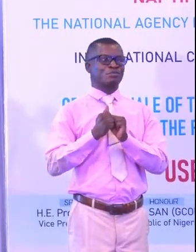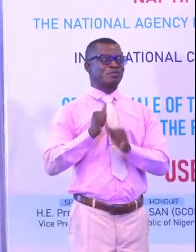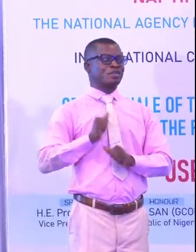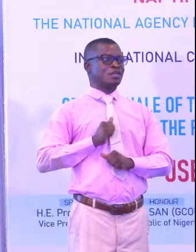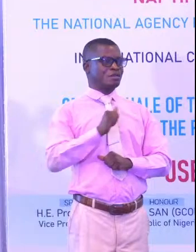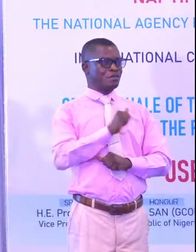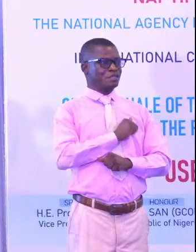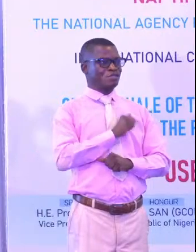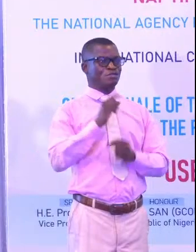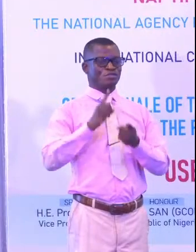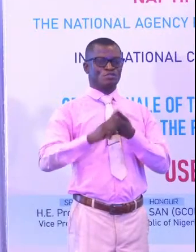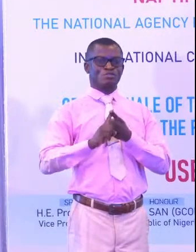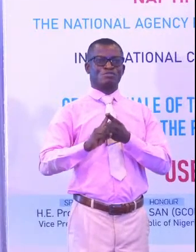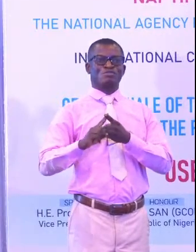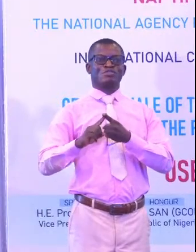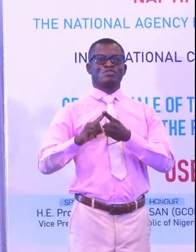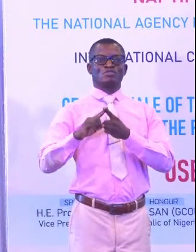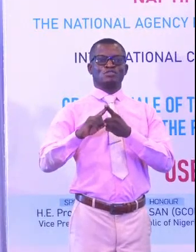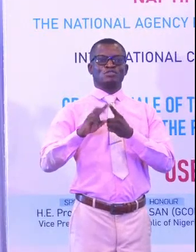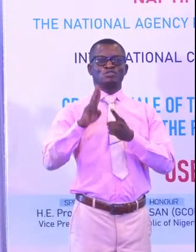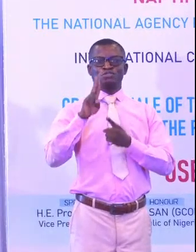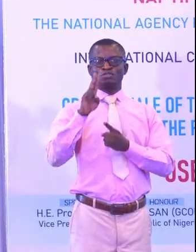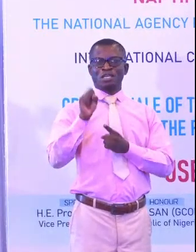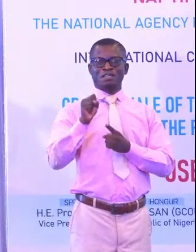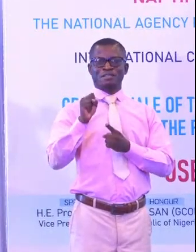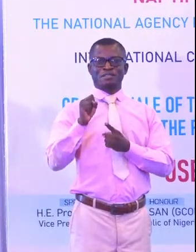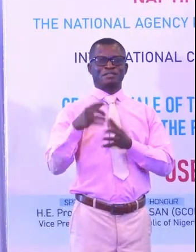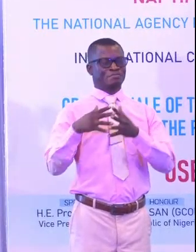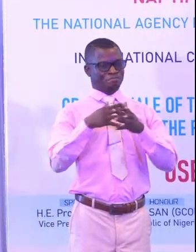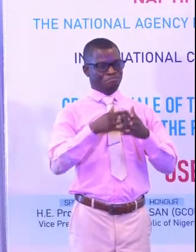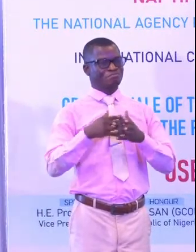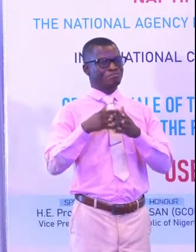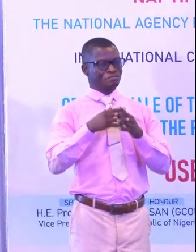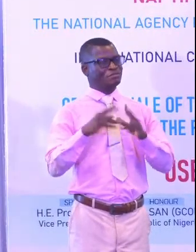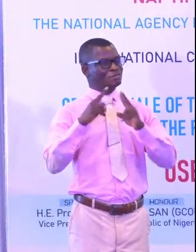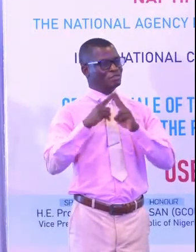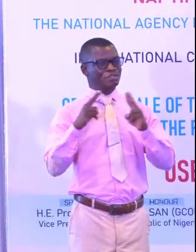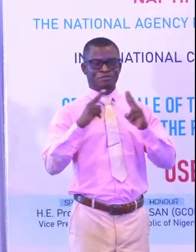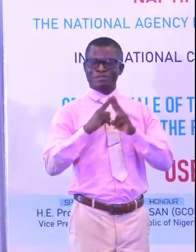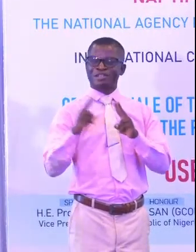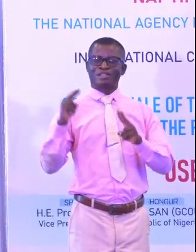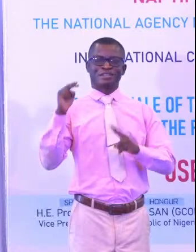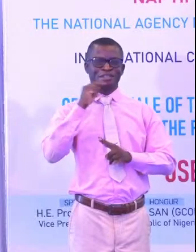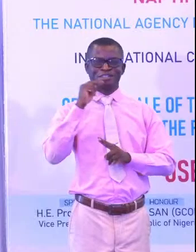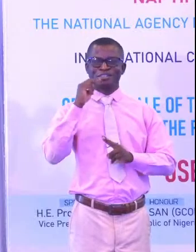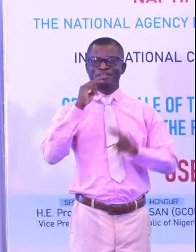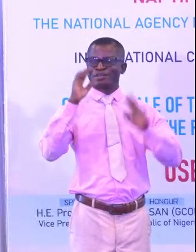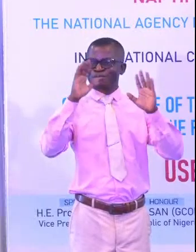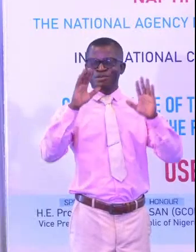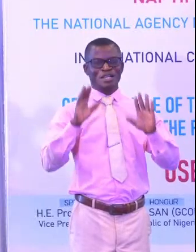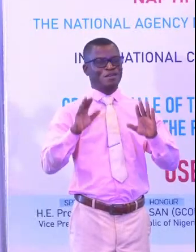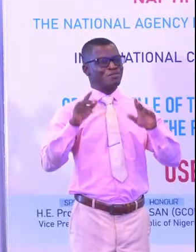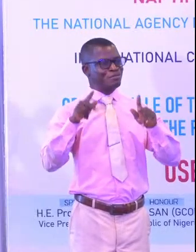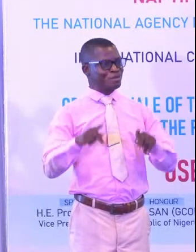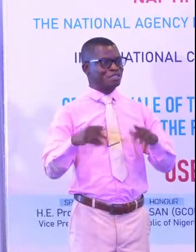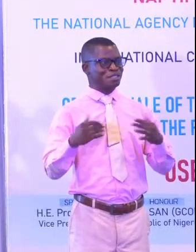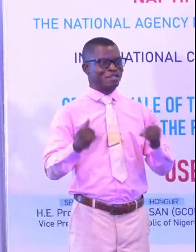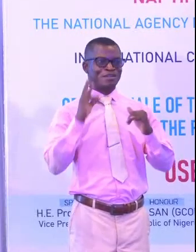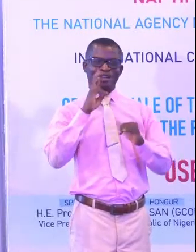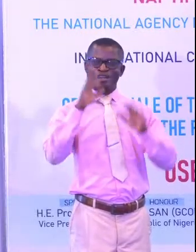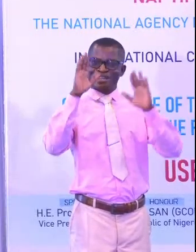ambassador to the United States of America. She's a very, very Nigerian person right now. Her Excellency